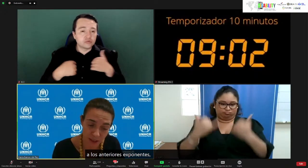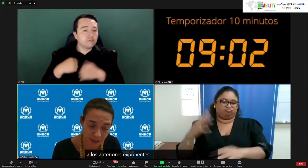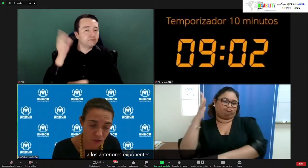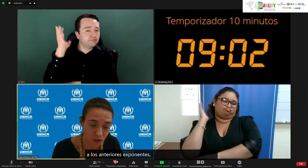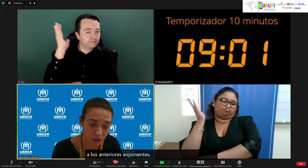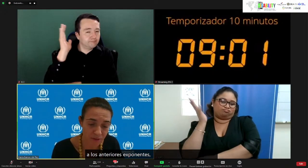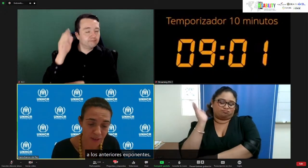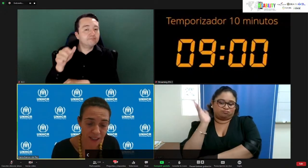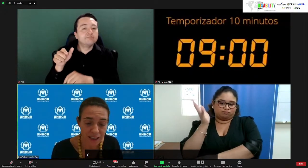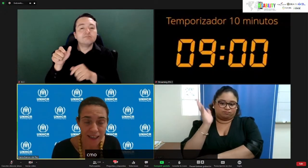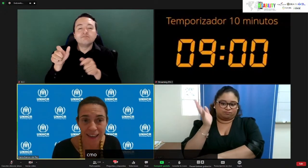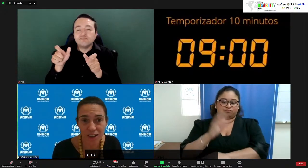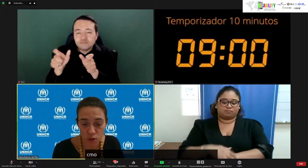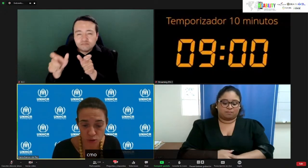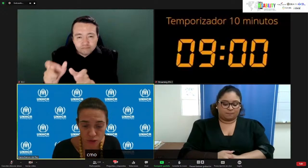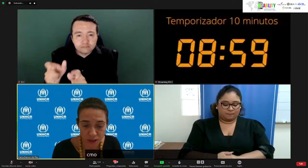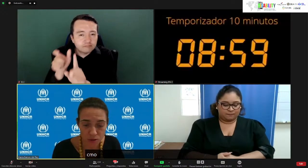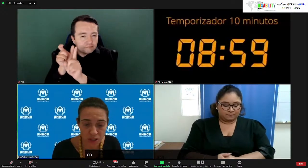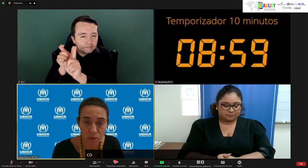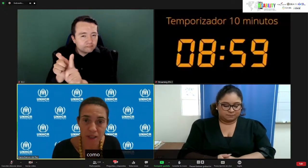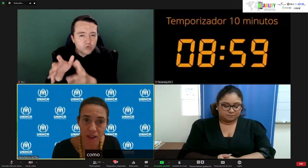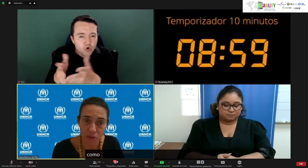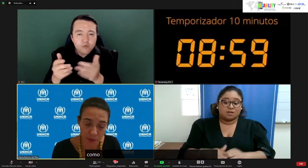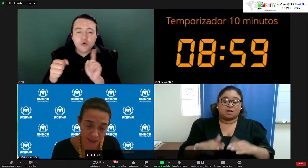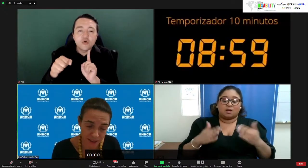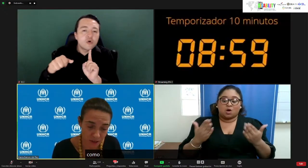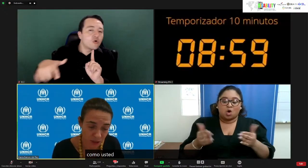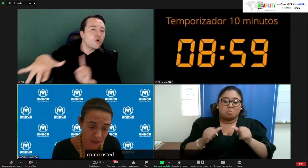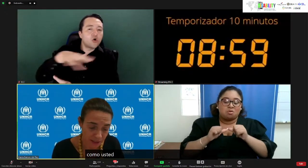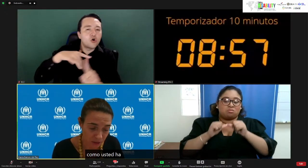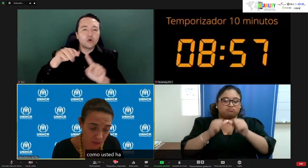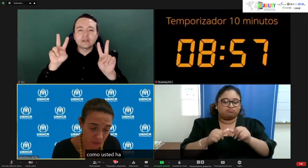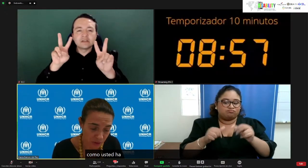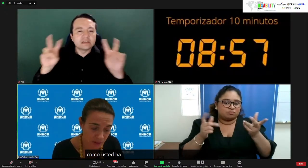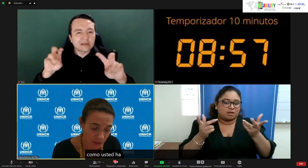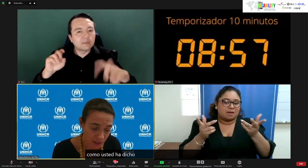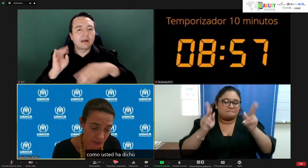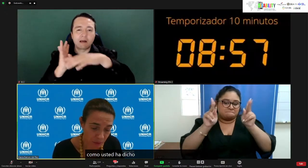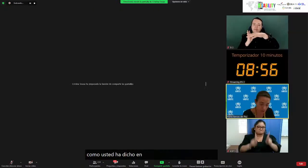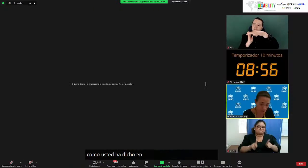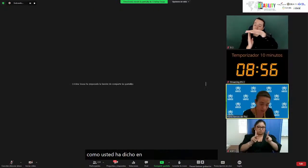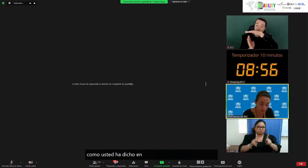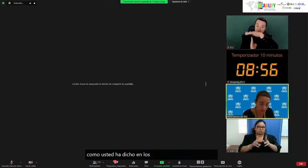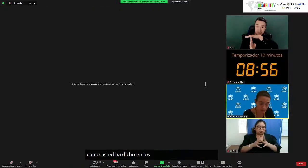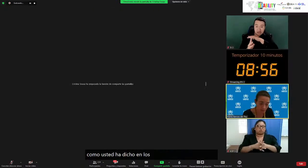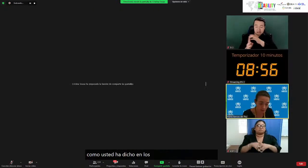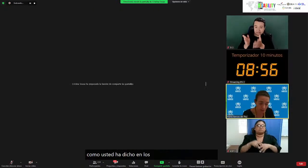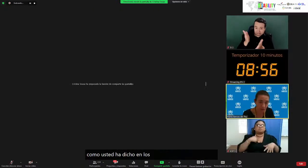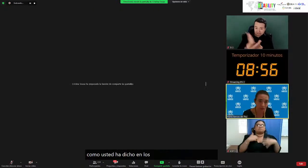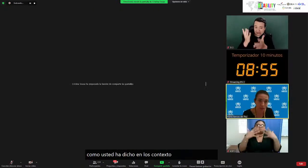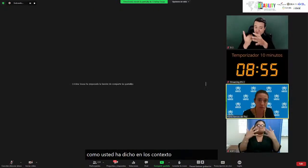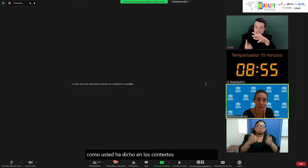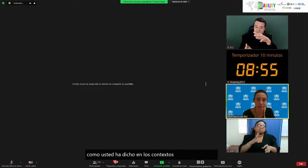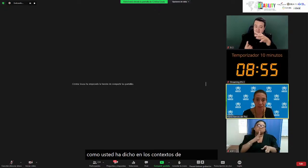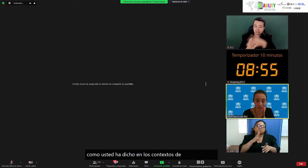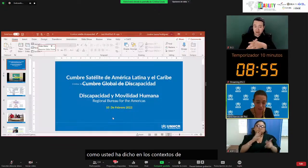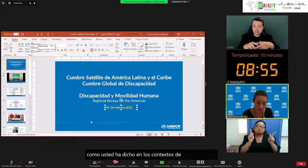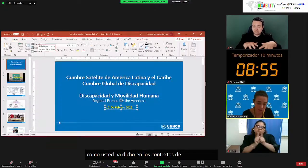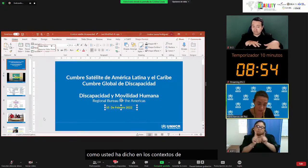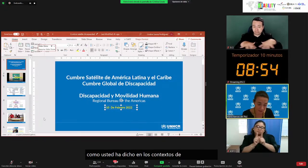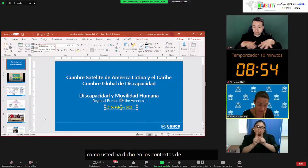very closely and this is in the context of human mobility where i am going to